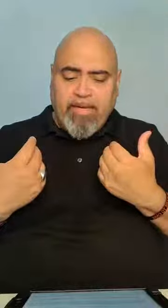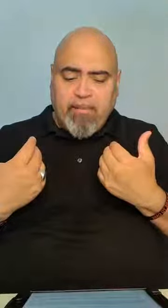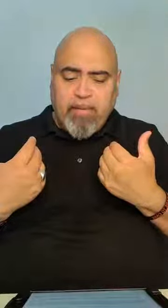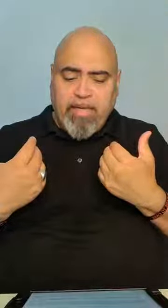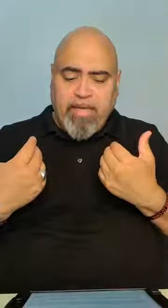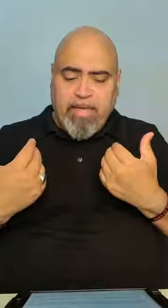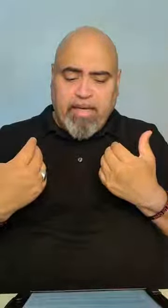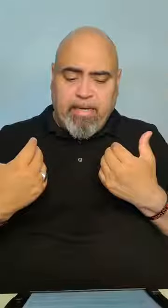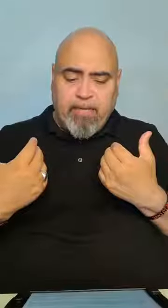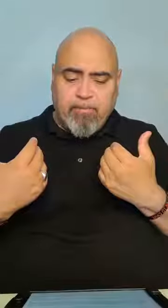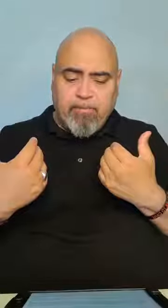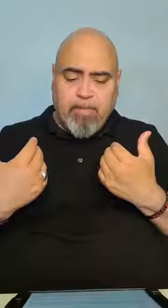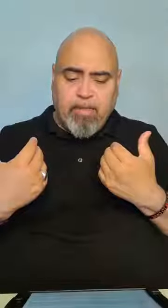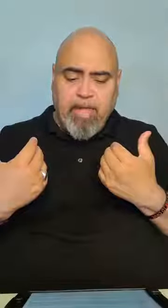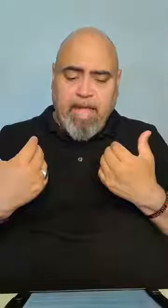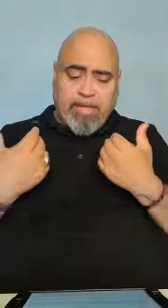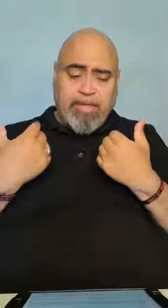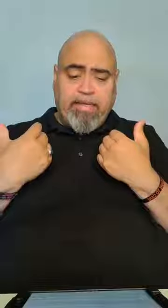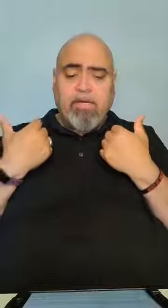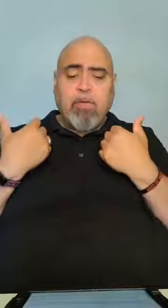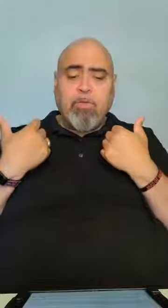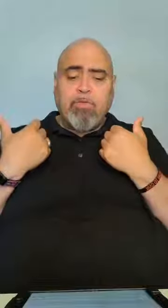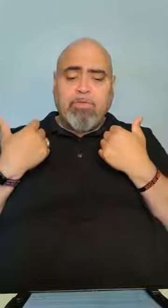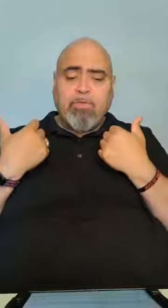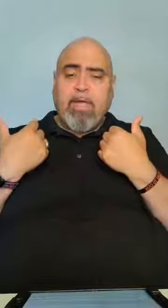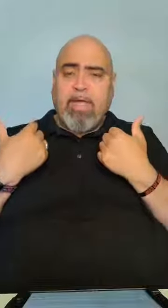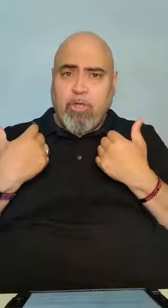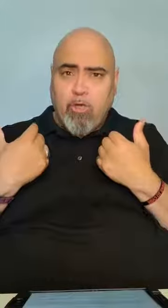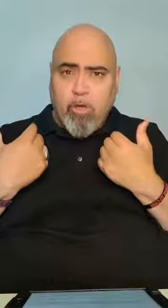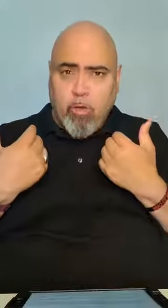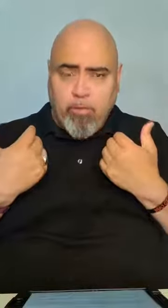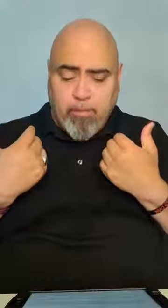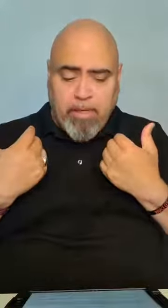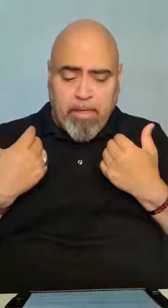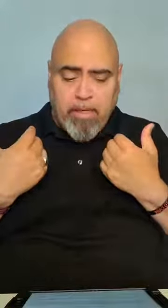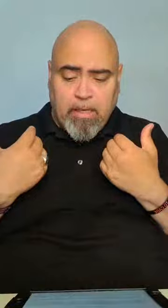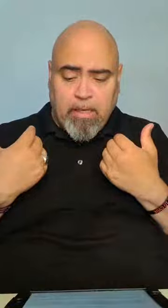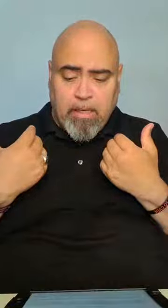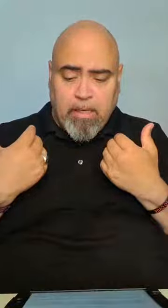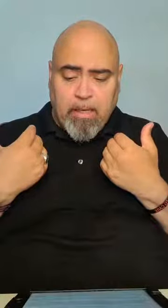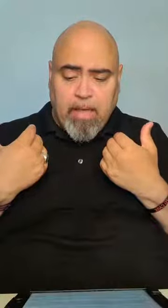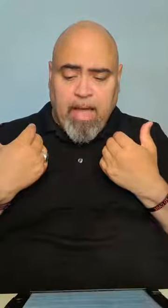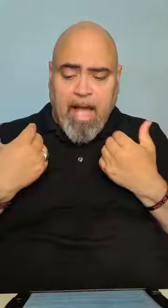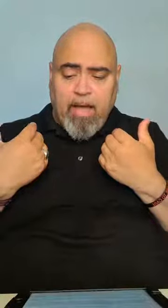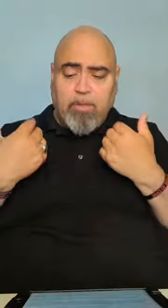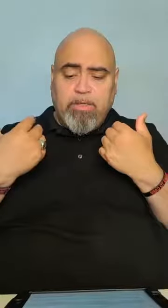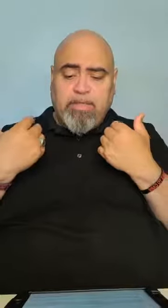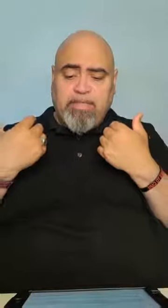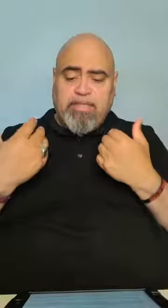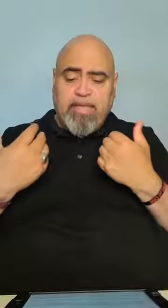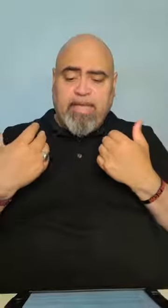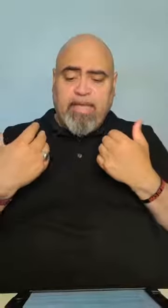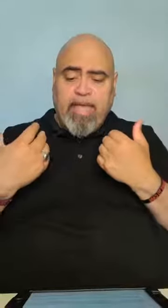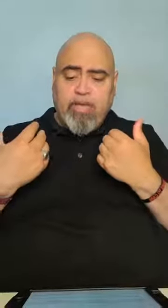me in. I needed clothes and you clothed me. I was sick and you